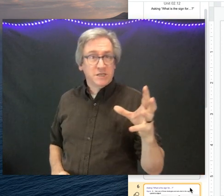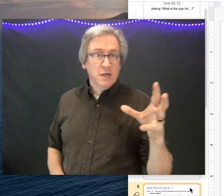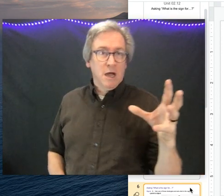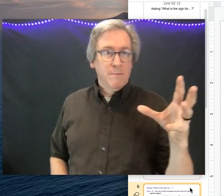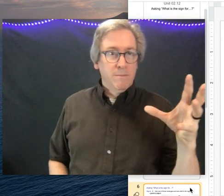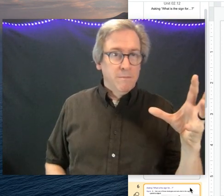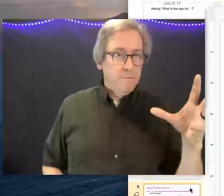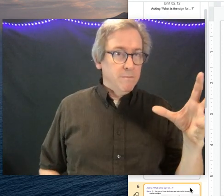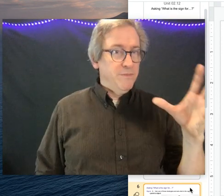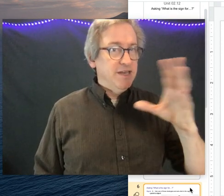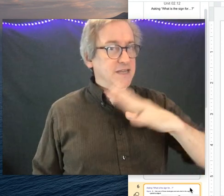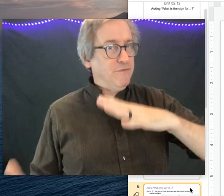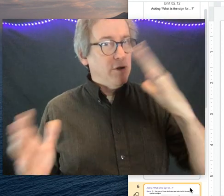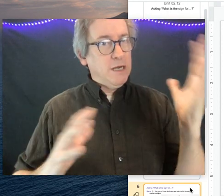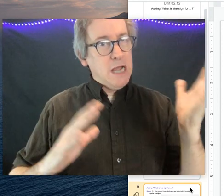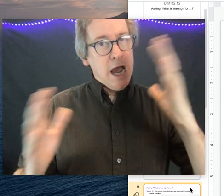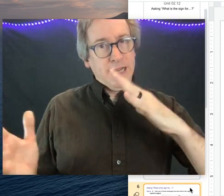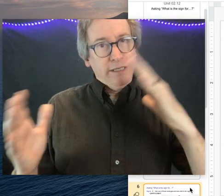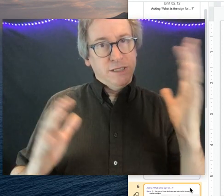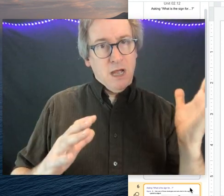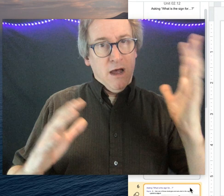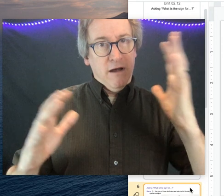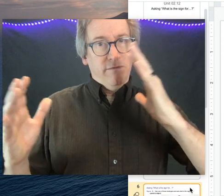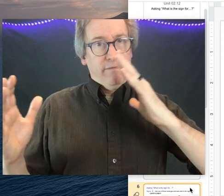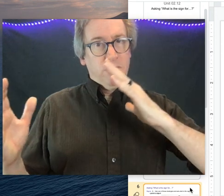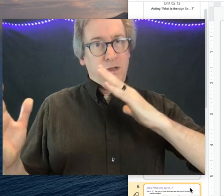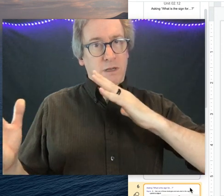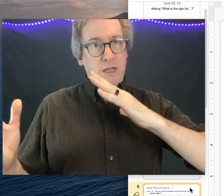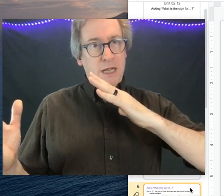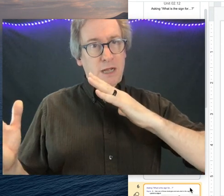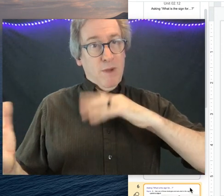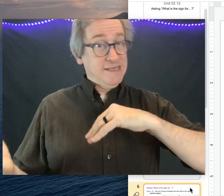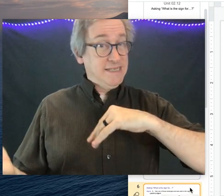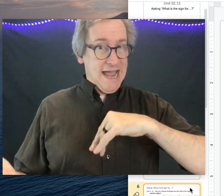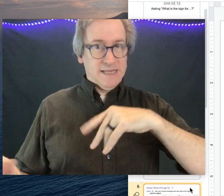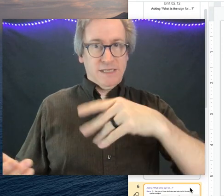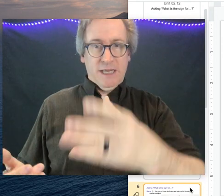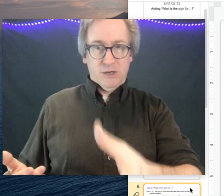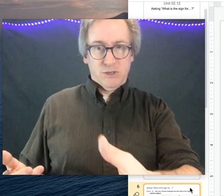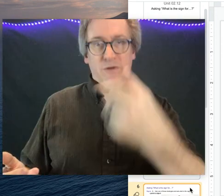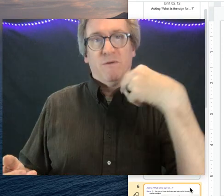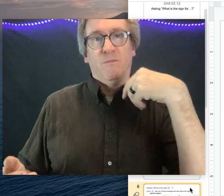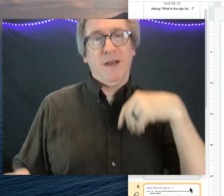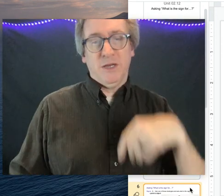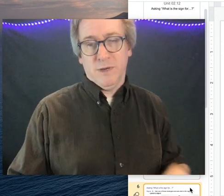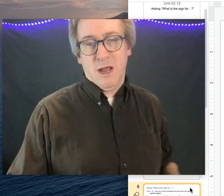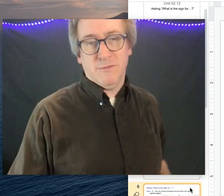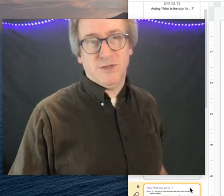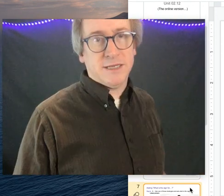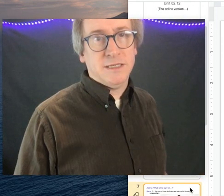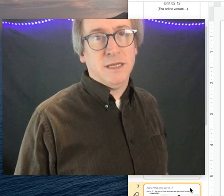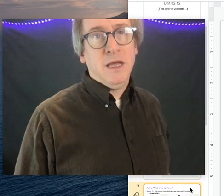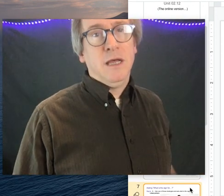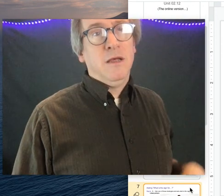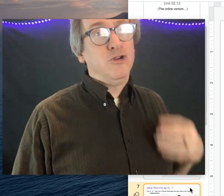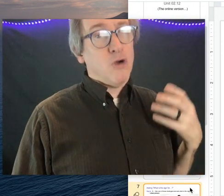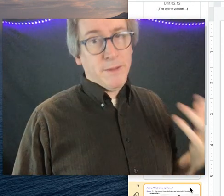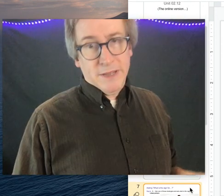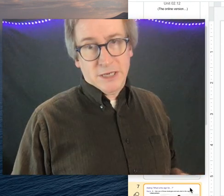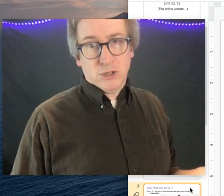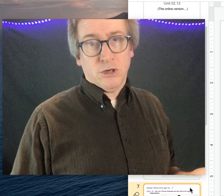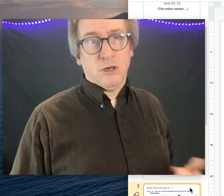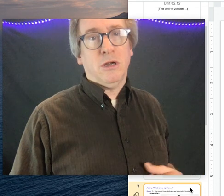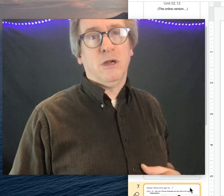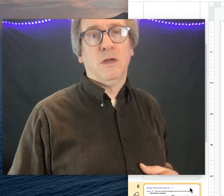here's some videos to show the different kinds of ways to ask. Here's one for pointing to an object, drawing